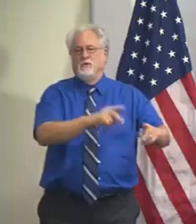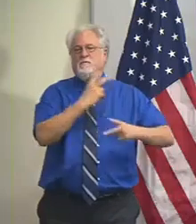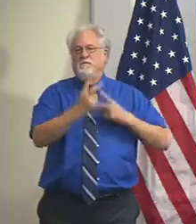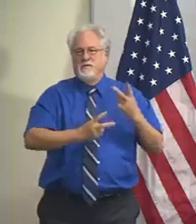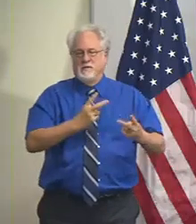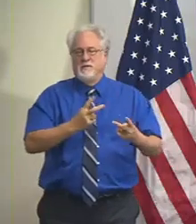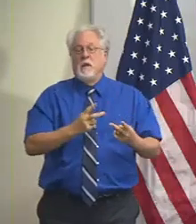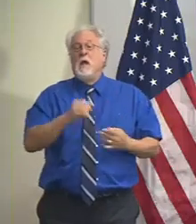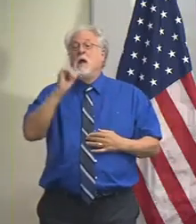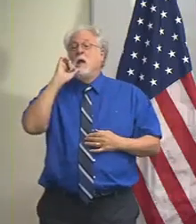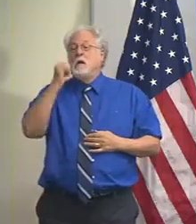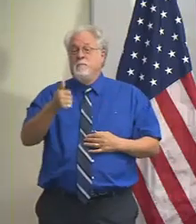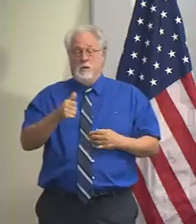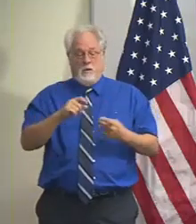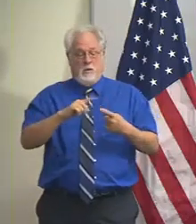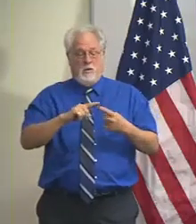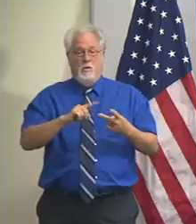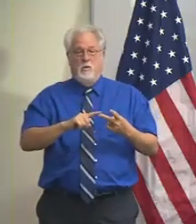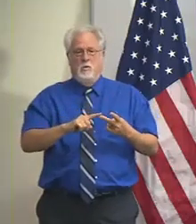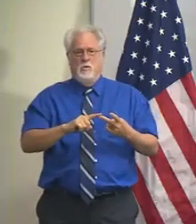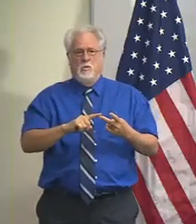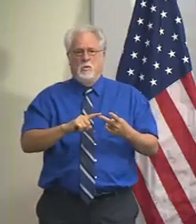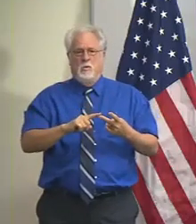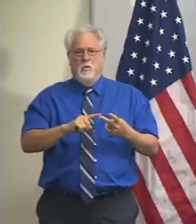visit. Tomorrow, I'll be in at least